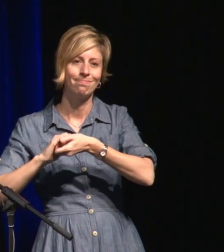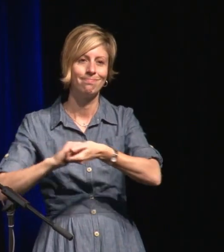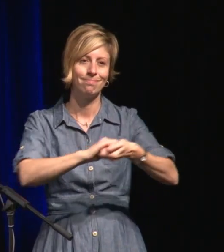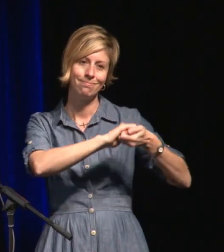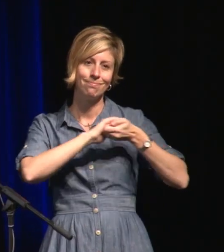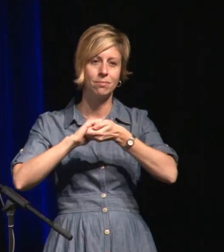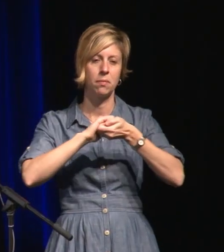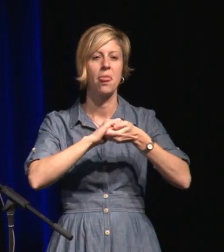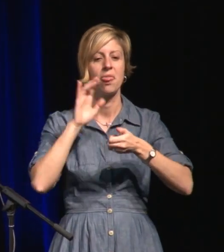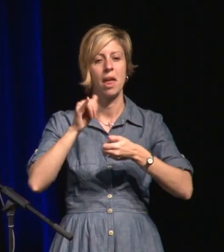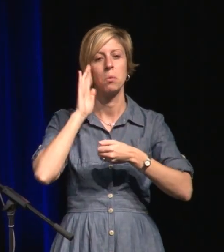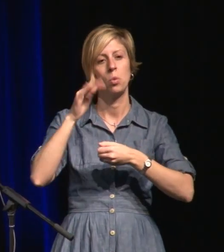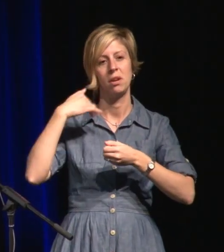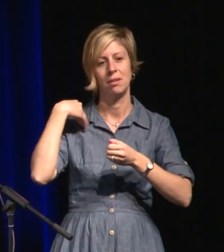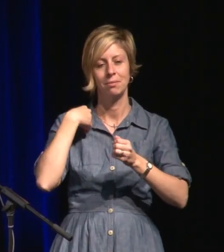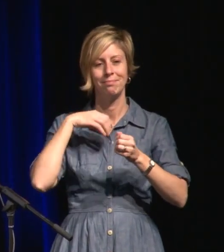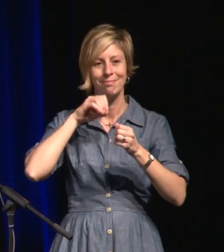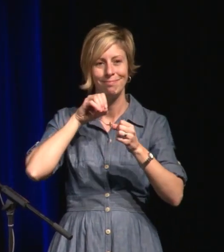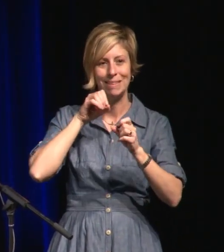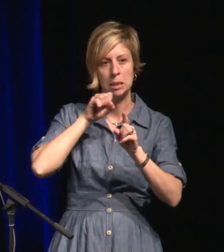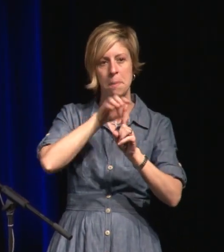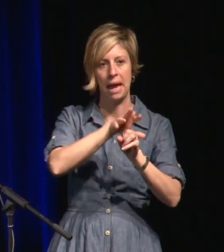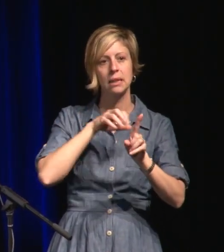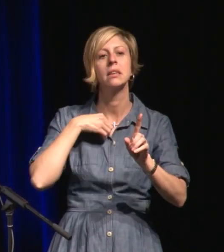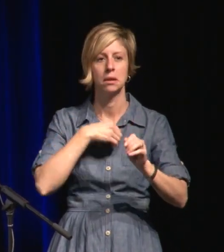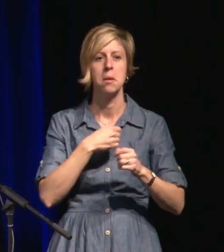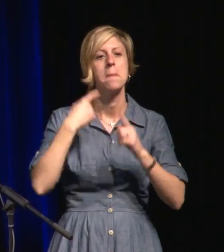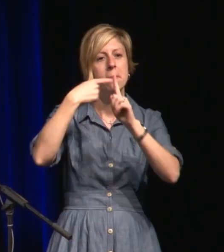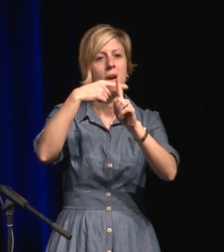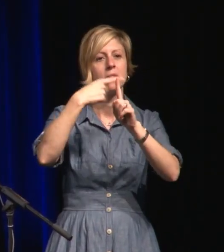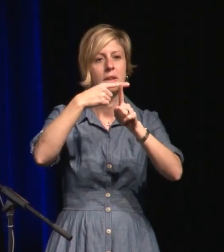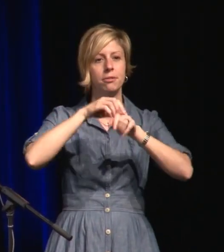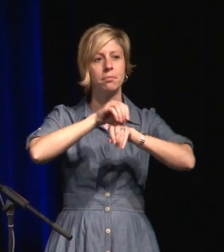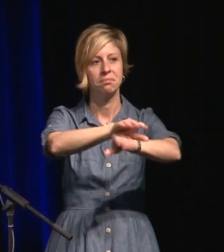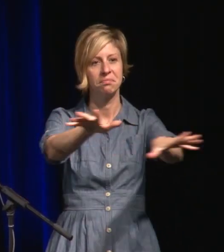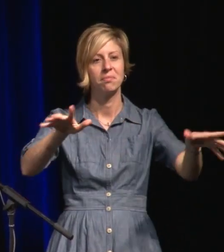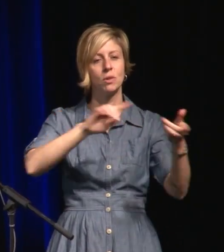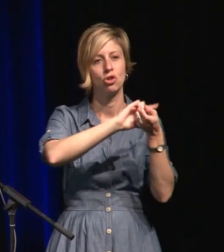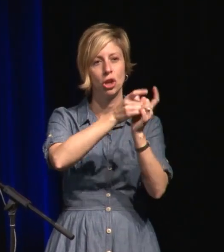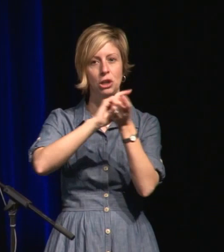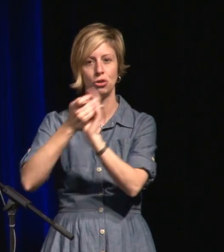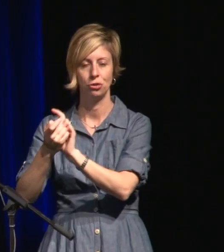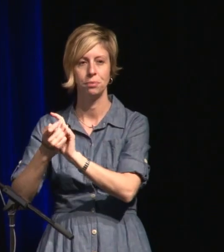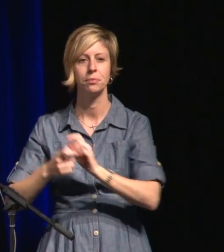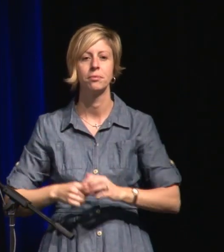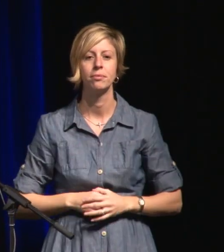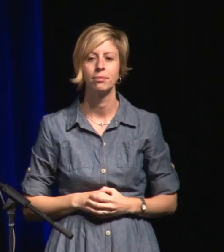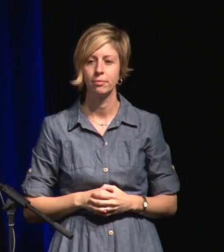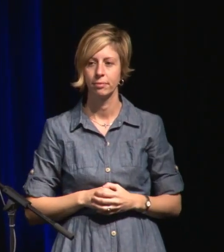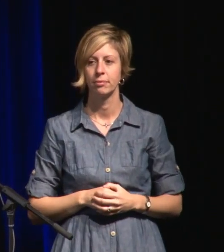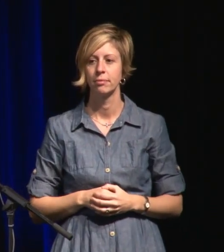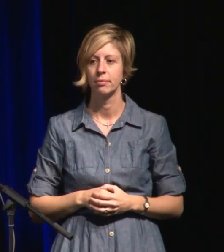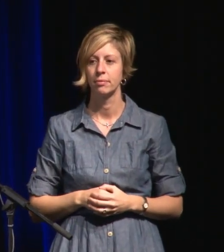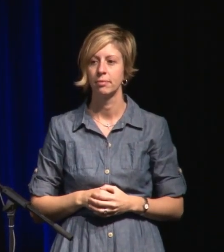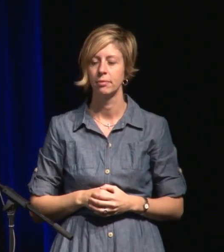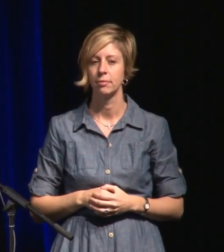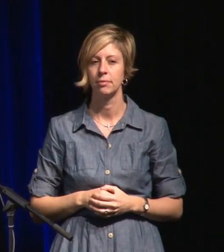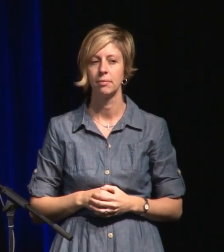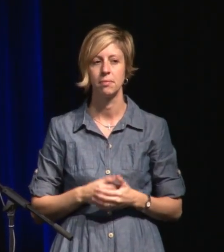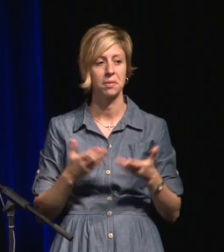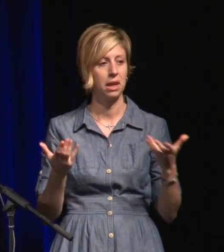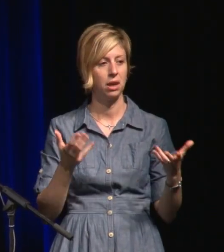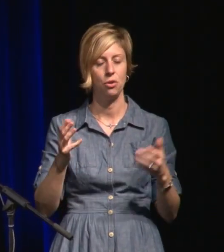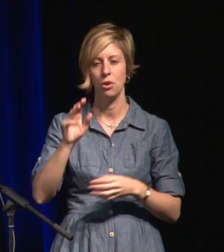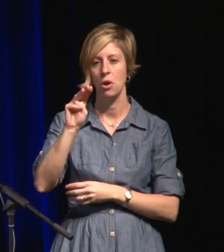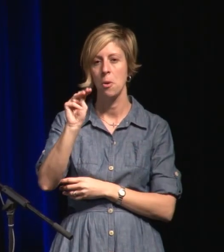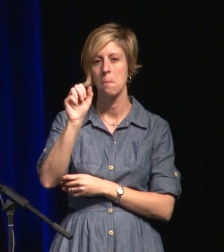for positive change. Here at Marconi campus, I have witnessed real-life examples of empowerment through